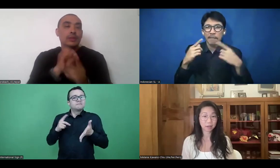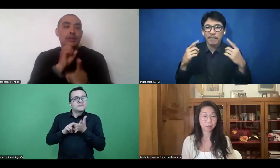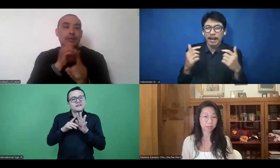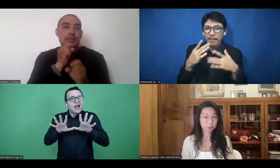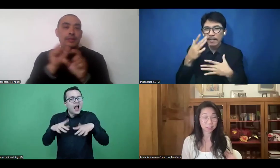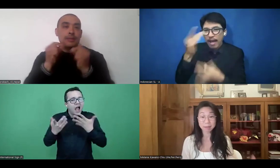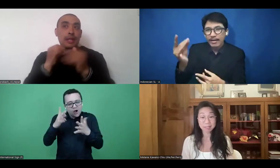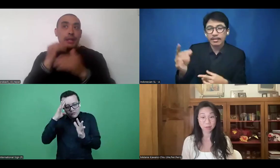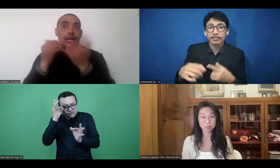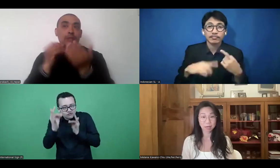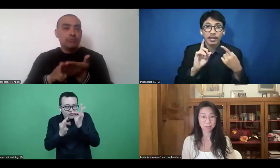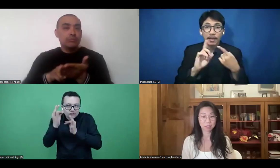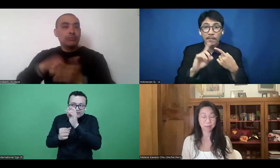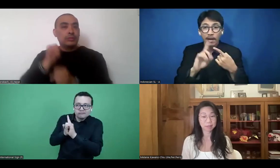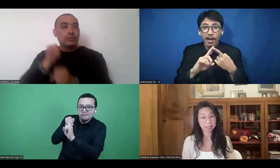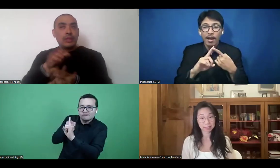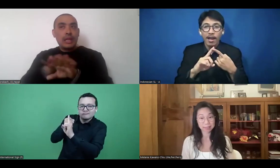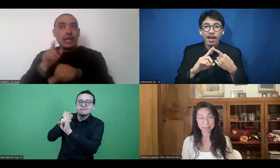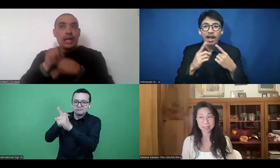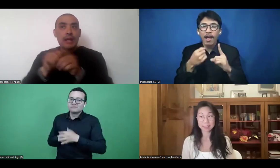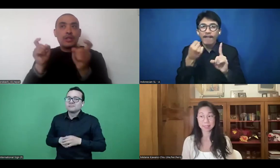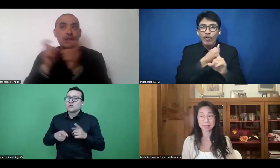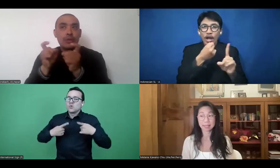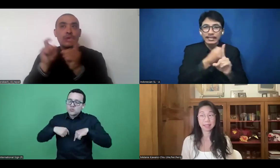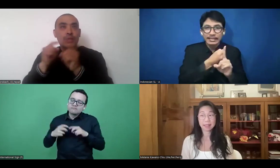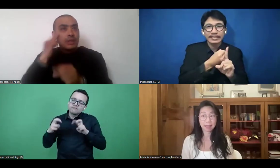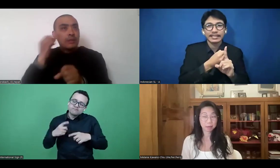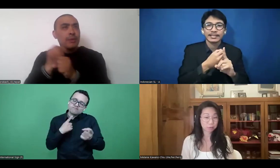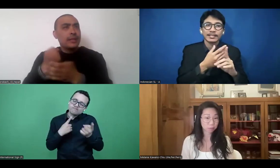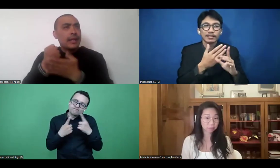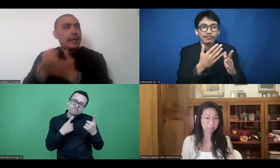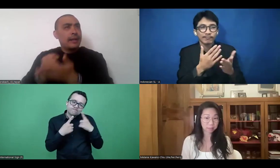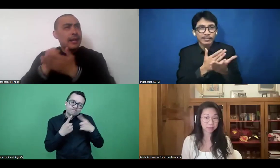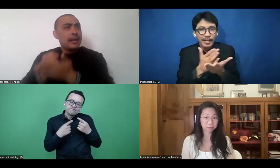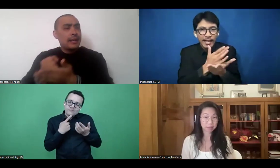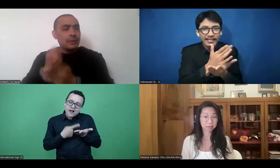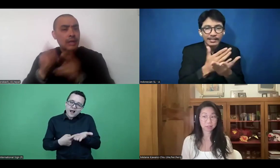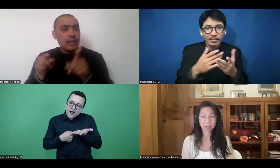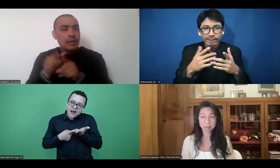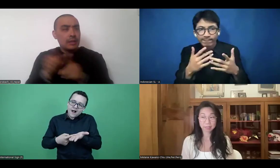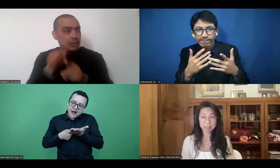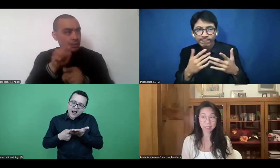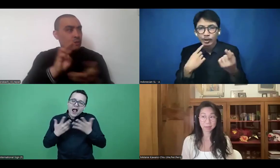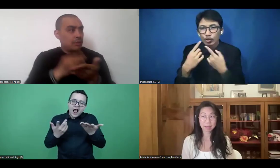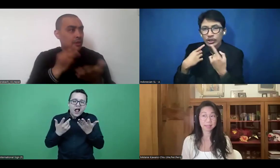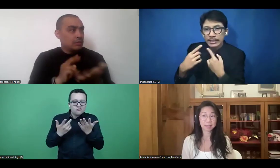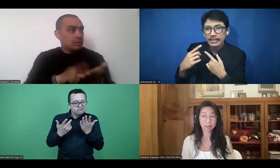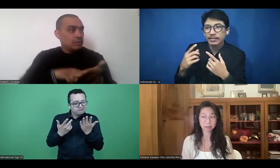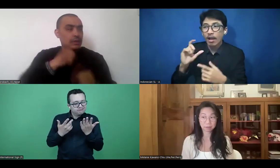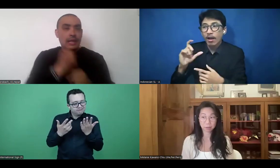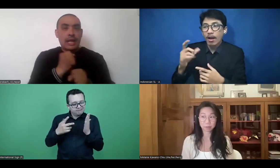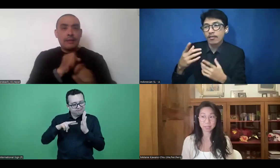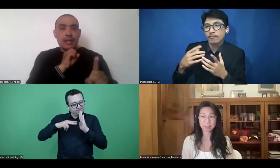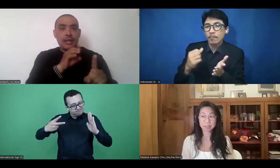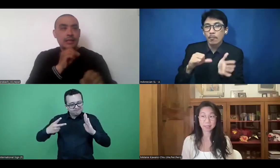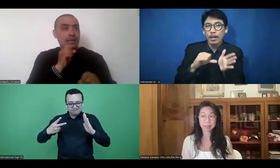capacity, right? So we just spent a long time talking about technical assistance. That was one of the enabling factors, advocacy capacity of